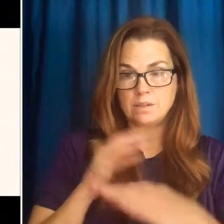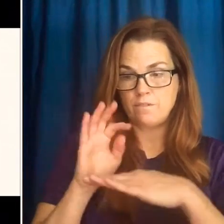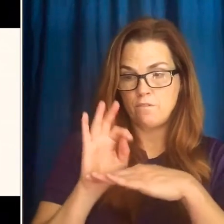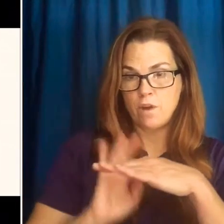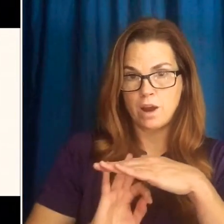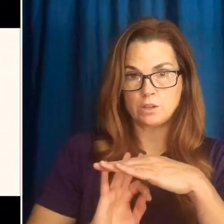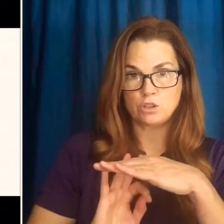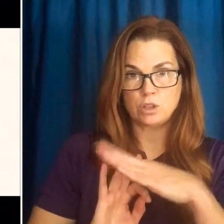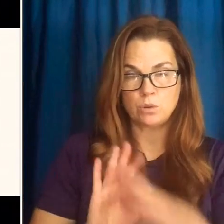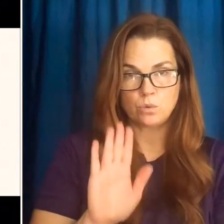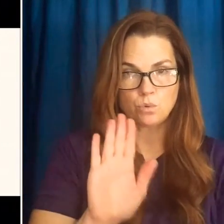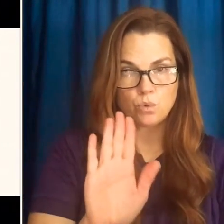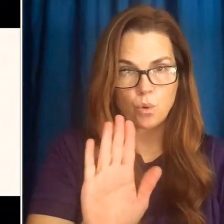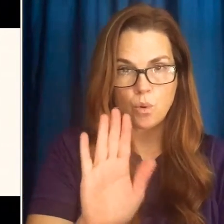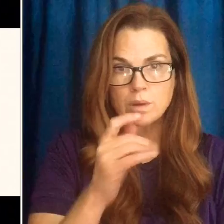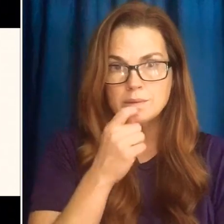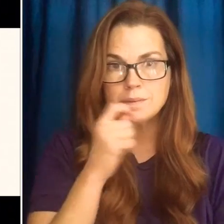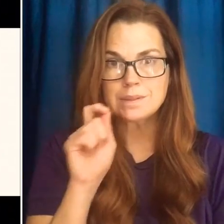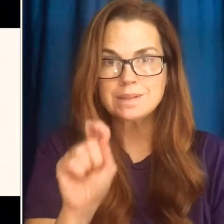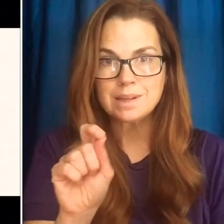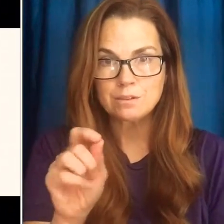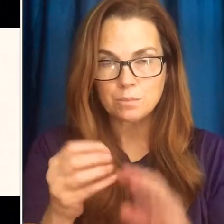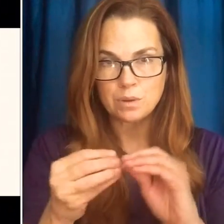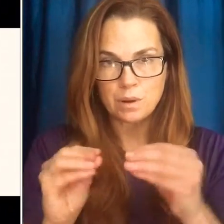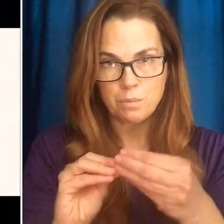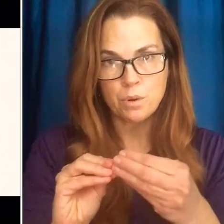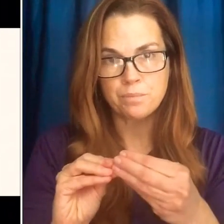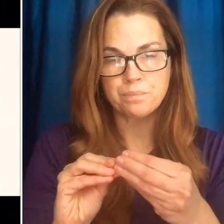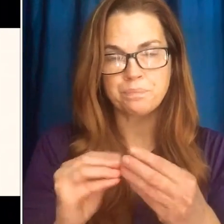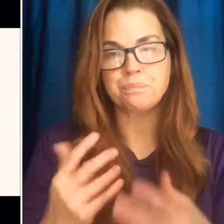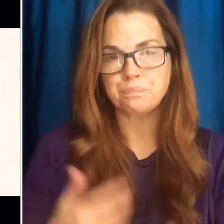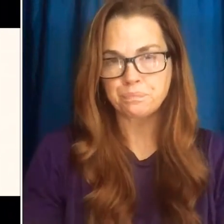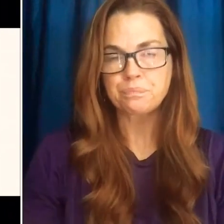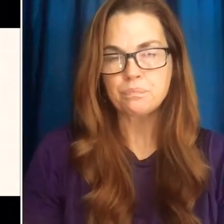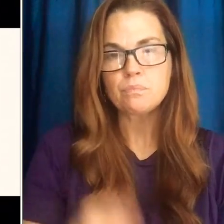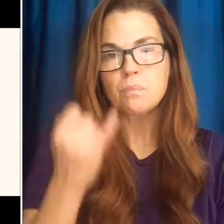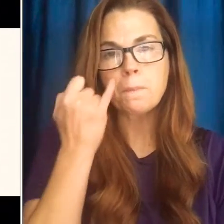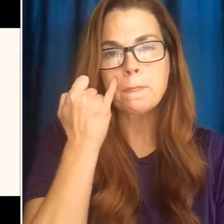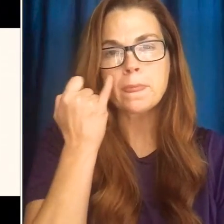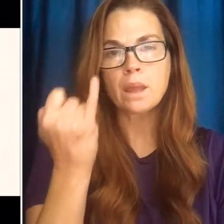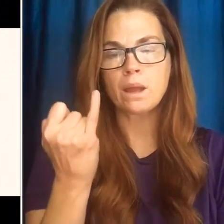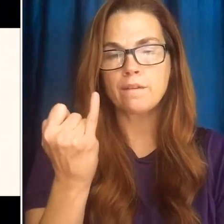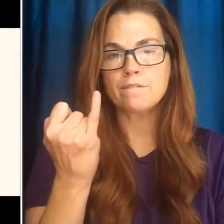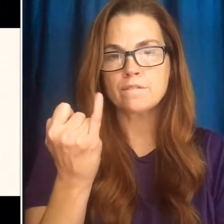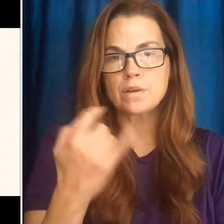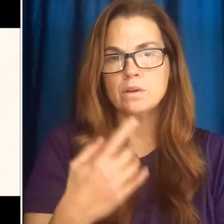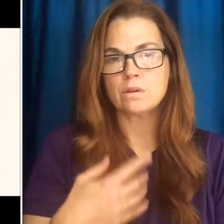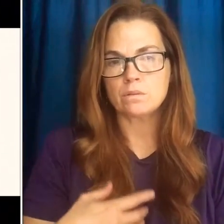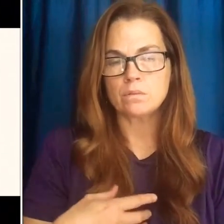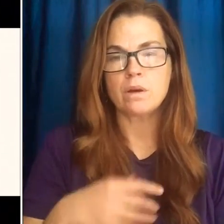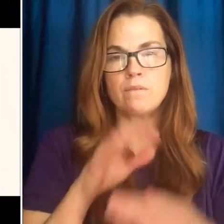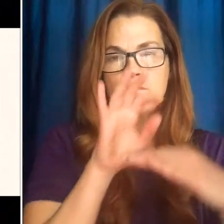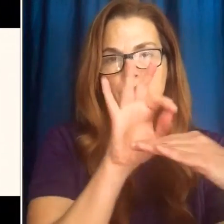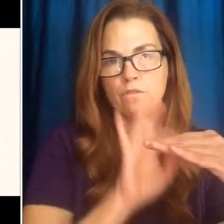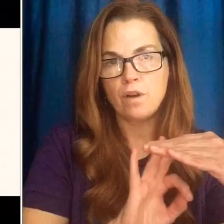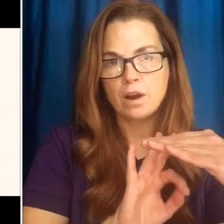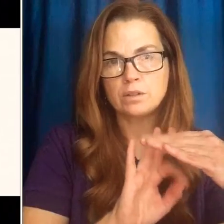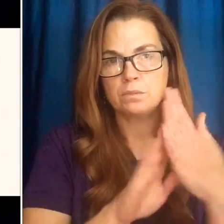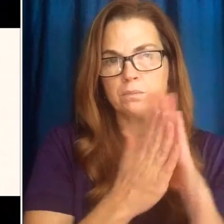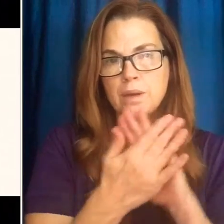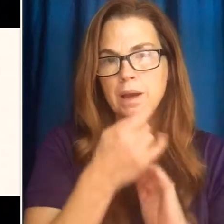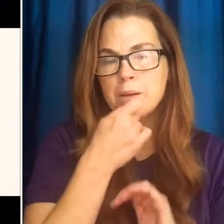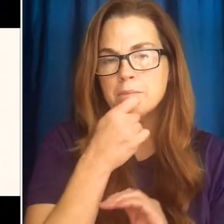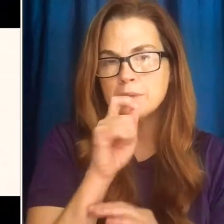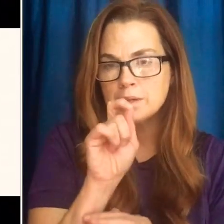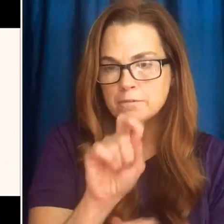easier comparisons between two numerical values, it would be much easier if they were